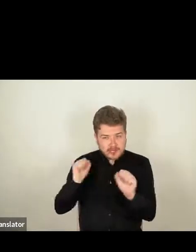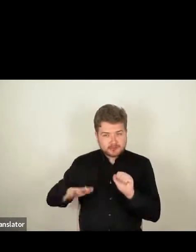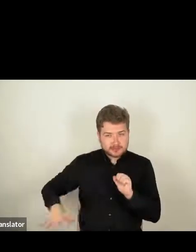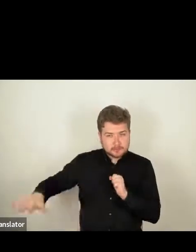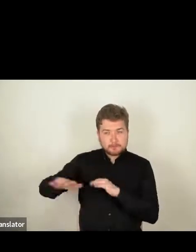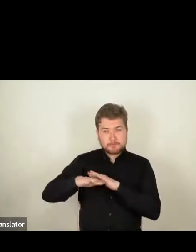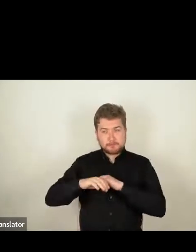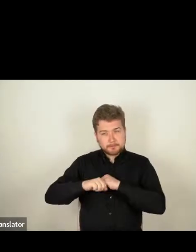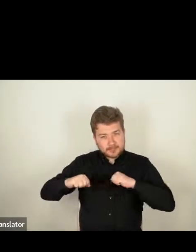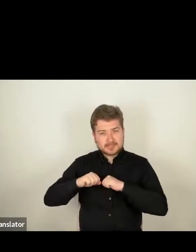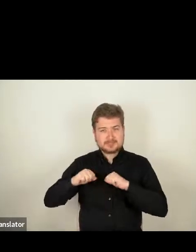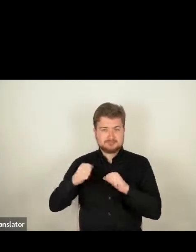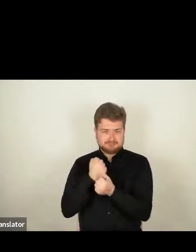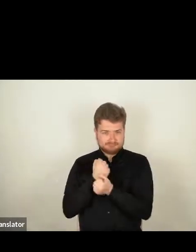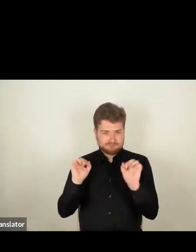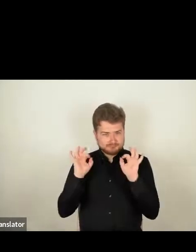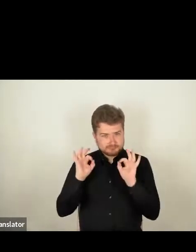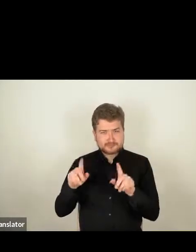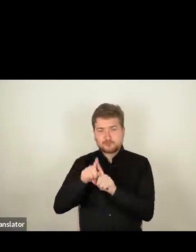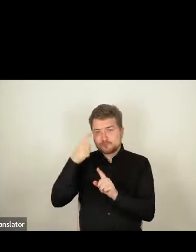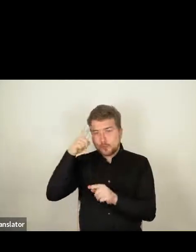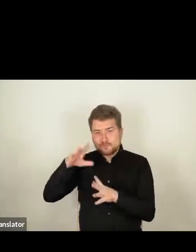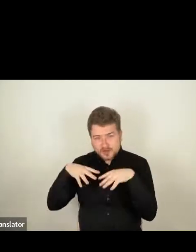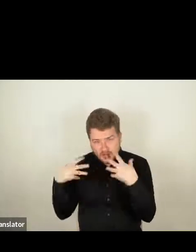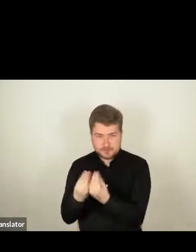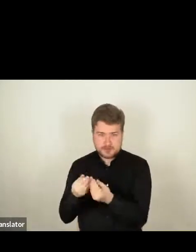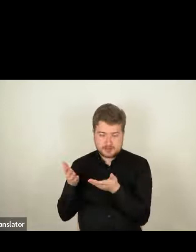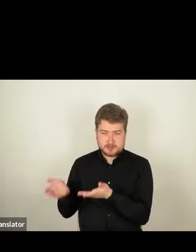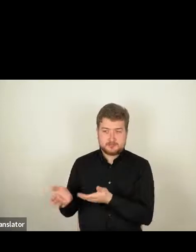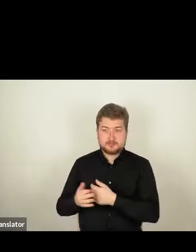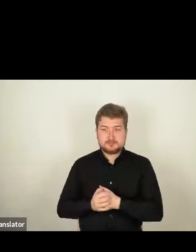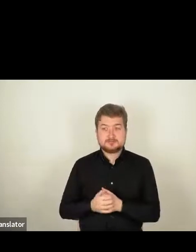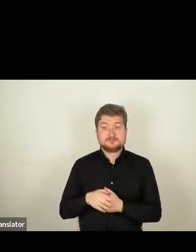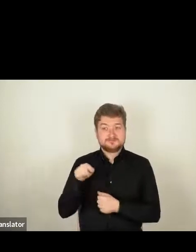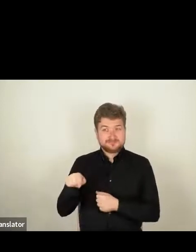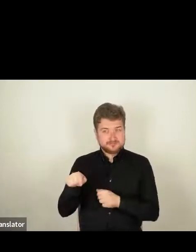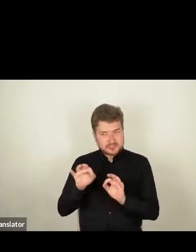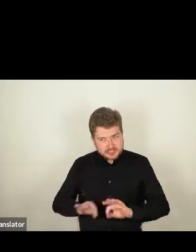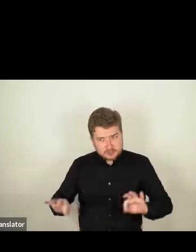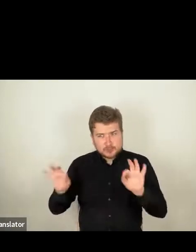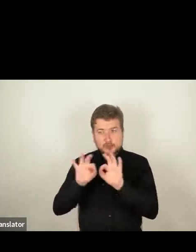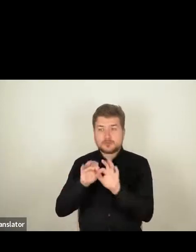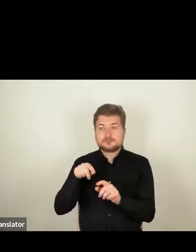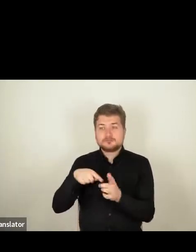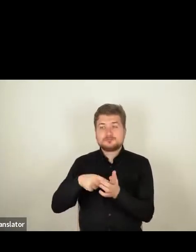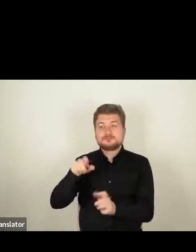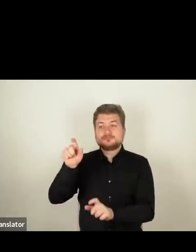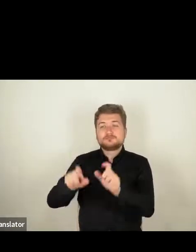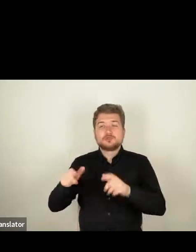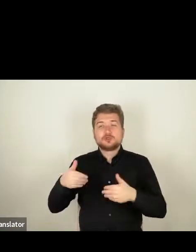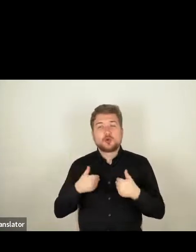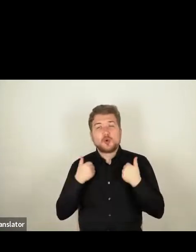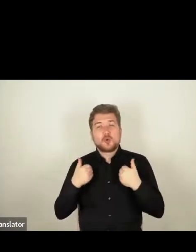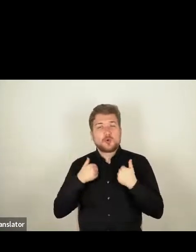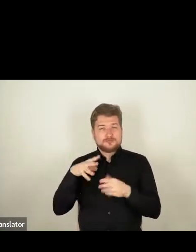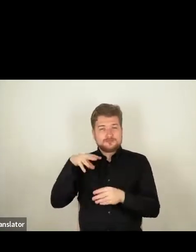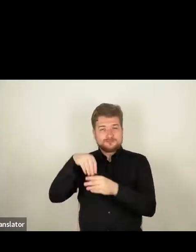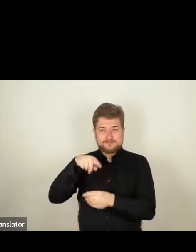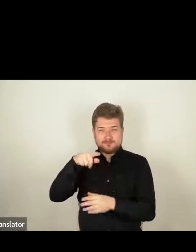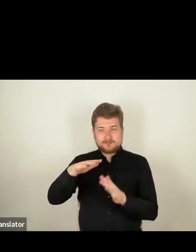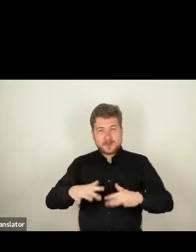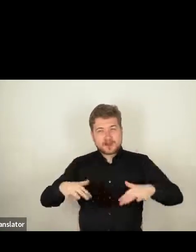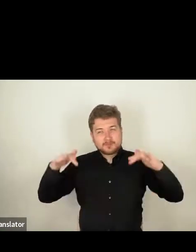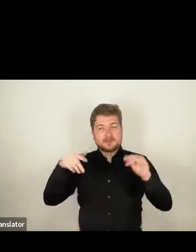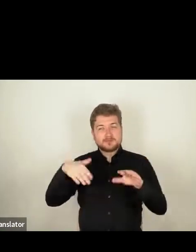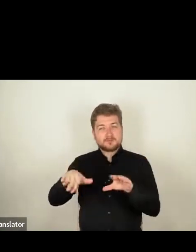young male parliamentarians have changed their attitudes. In fact, in our political parties, Women's Caucus, we